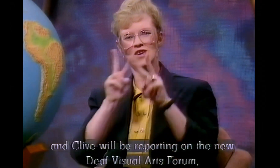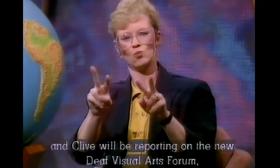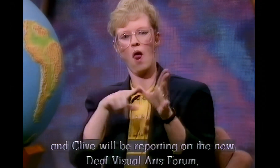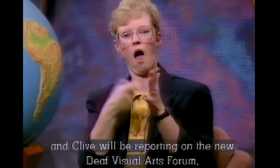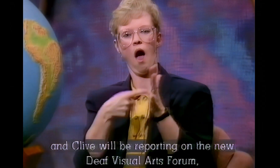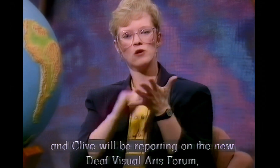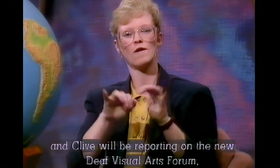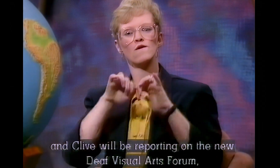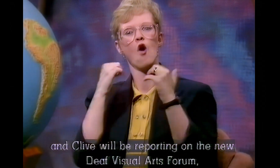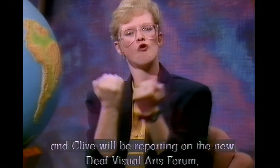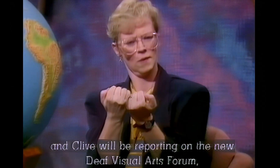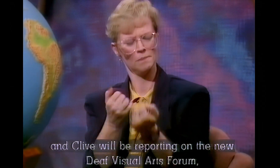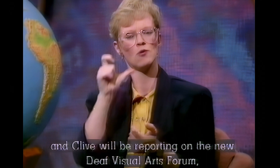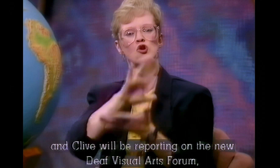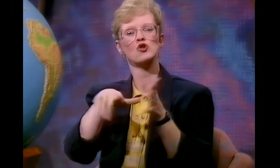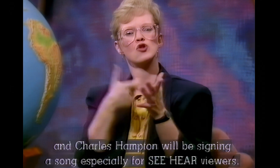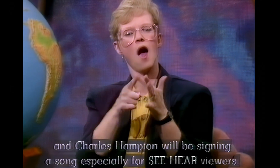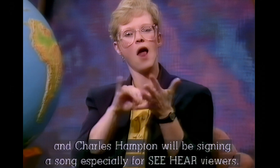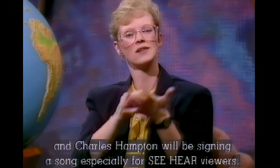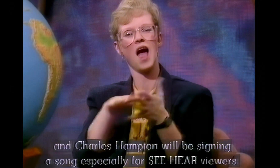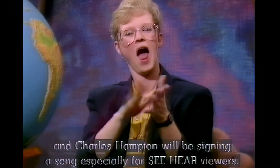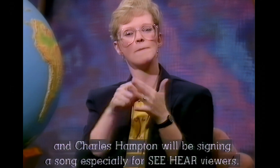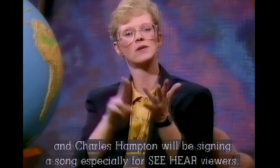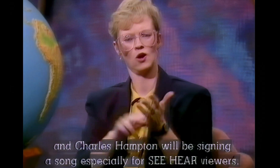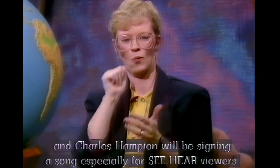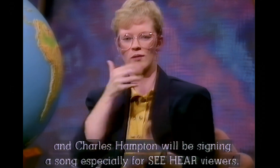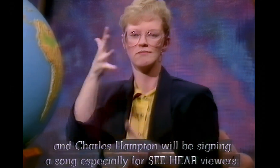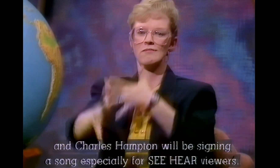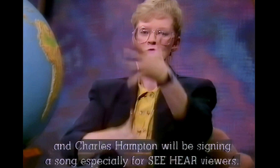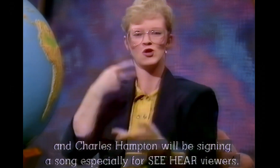Visual Arts Forum, and Charles Hampton will be signing a song